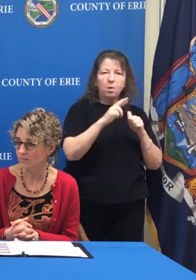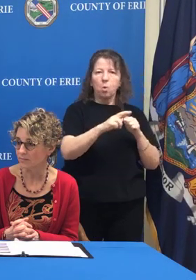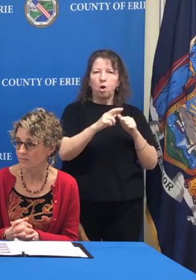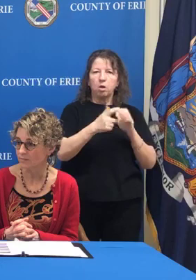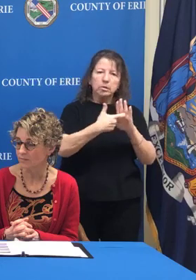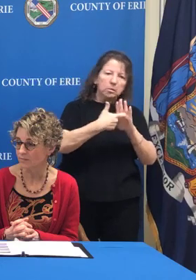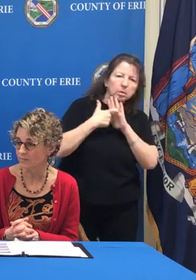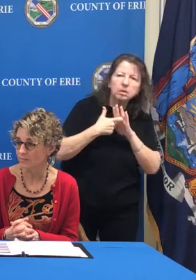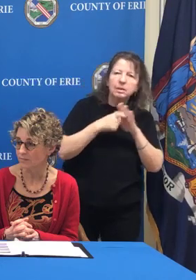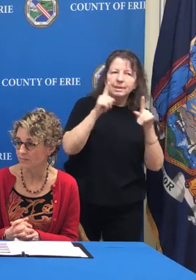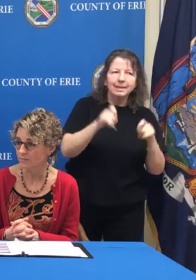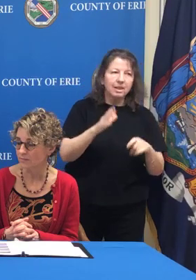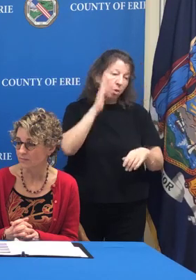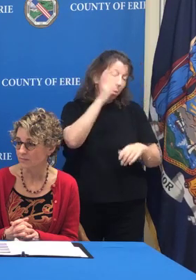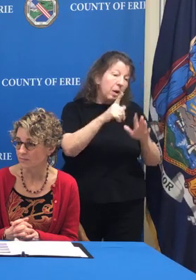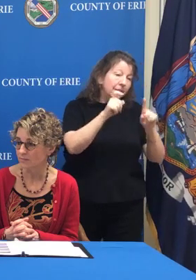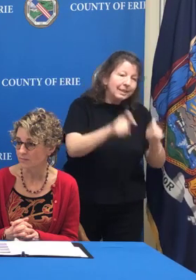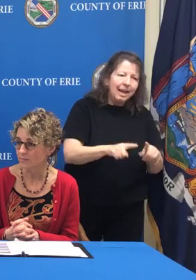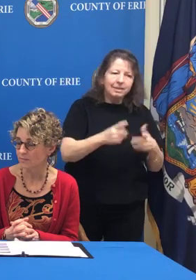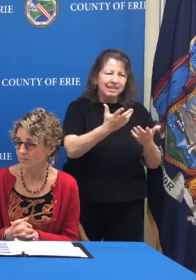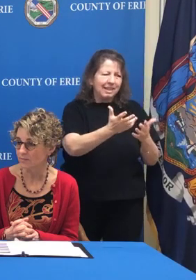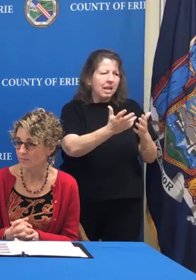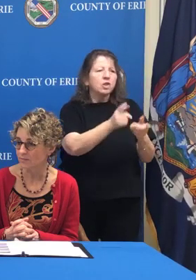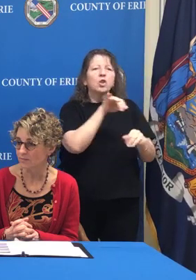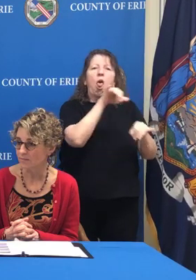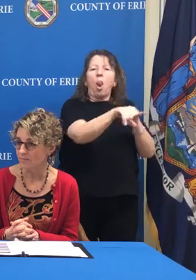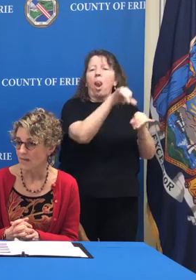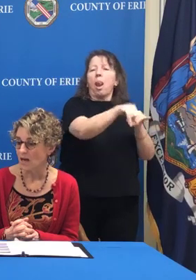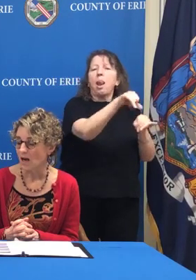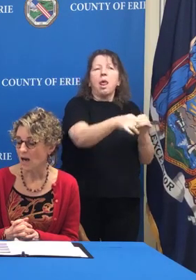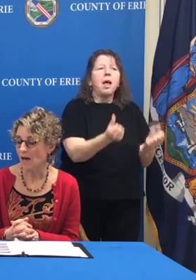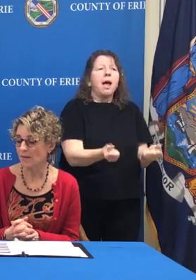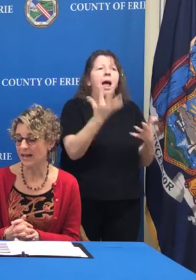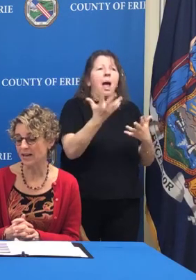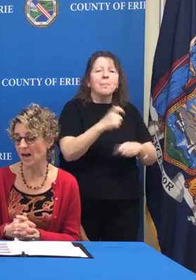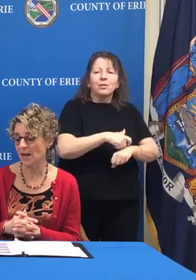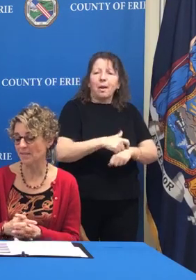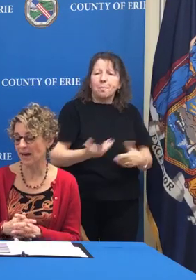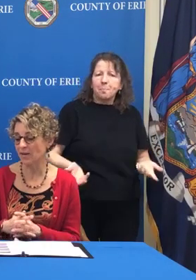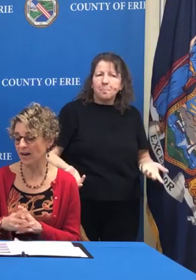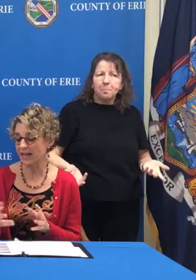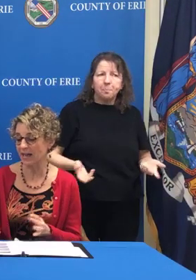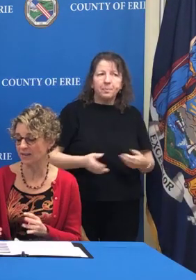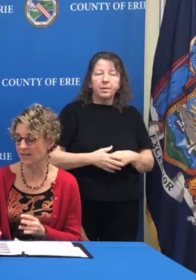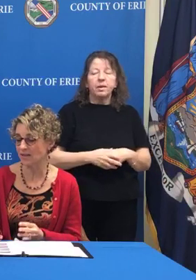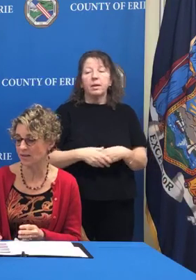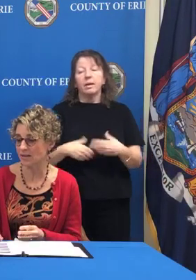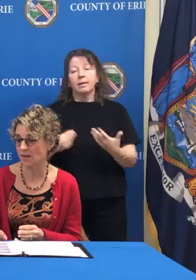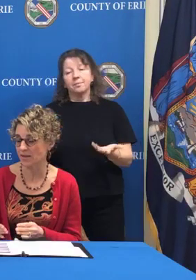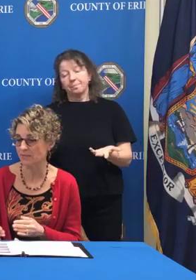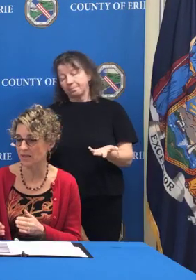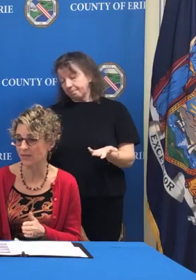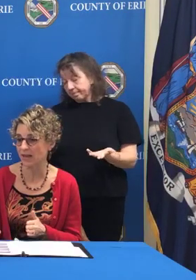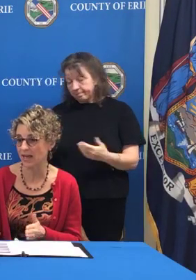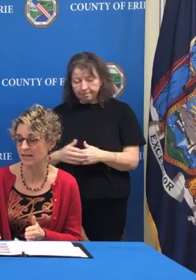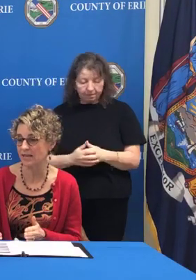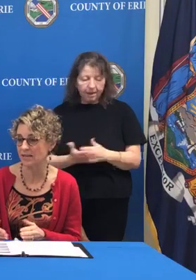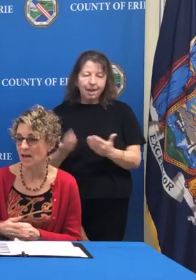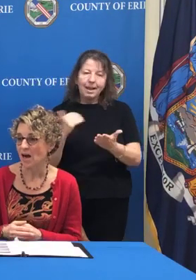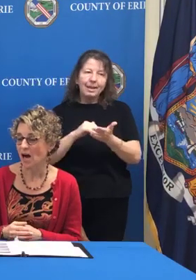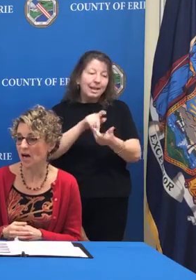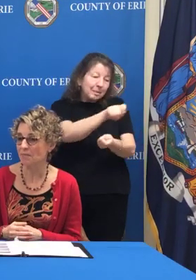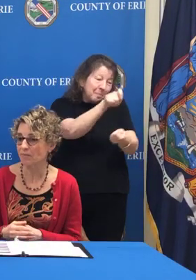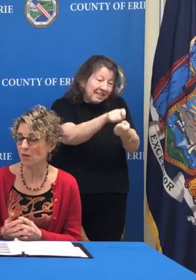she's going to get a test, how much longer does she have to wait to get that test? Again, I can't discuss specific